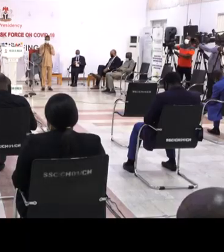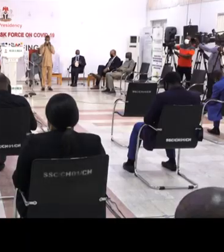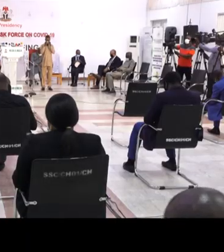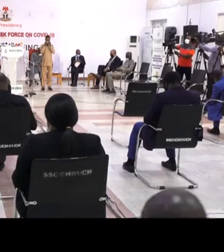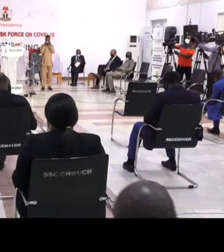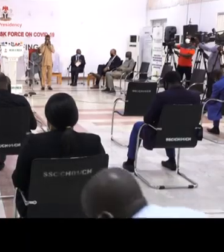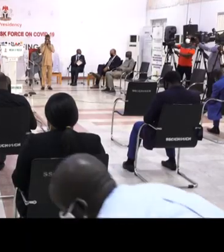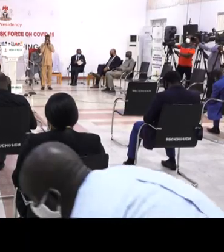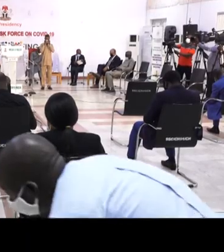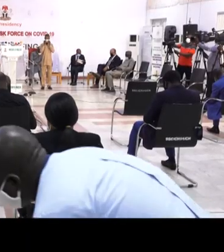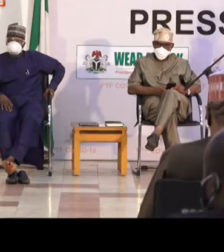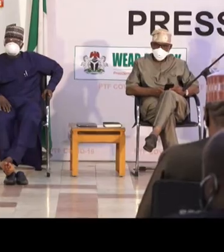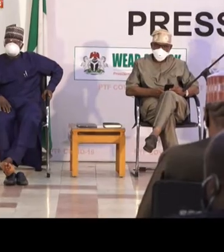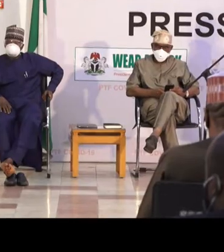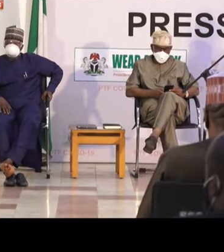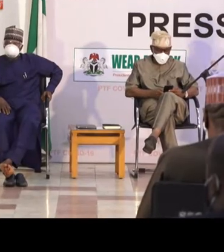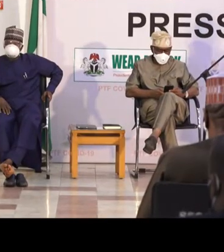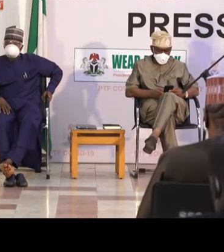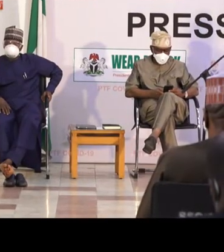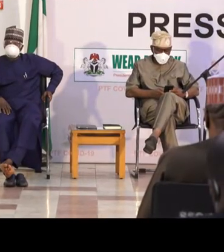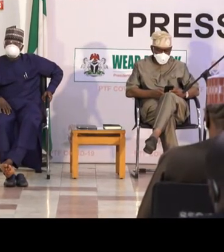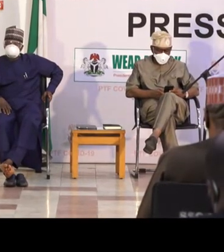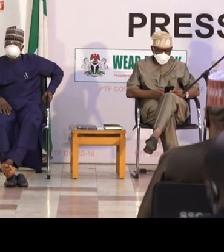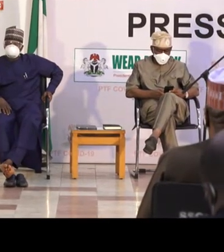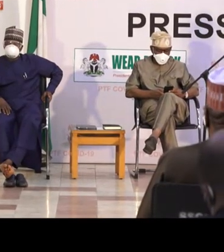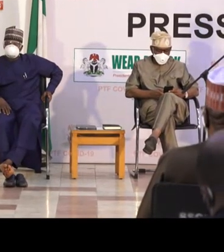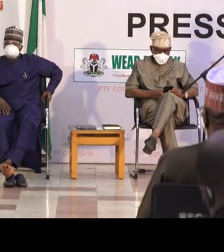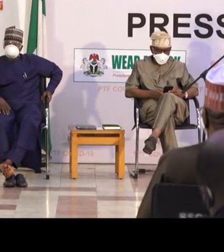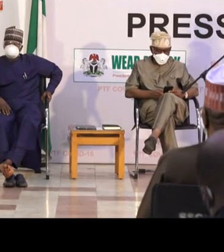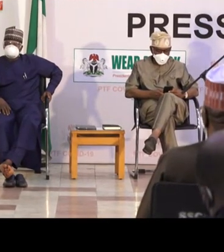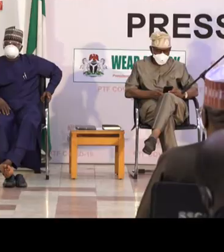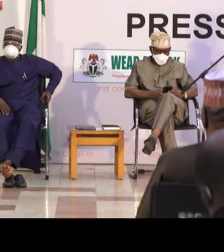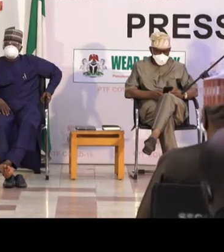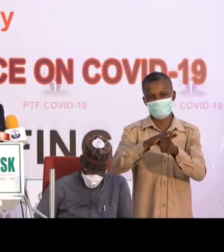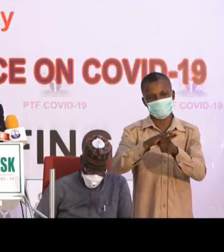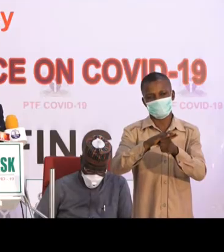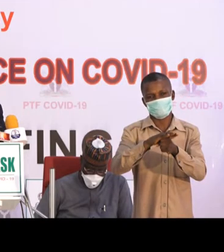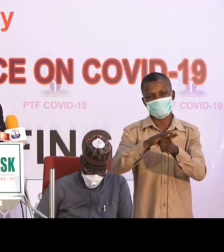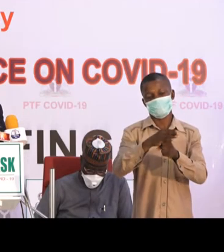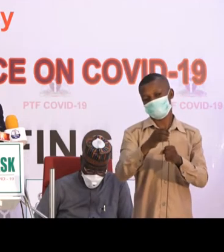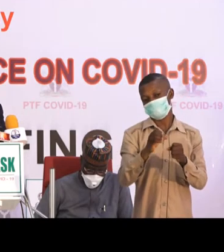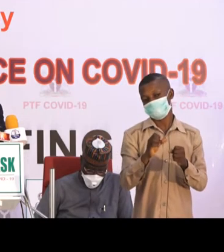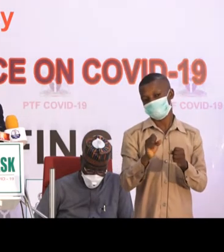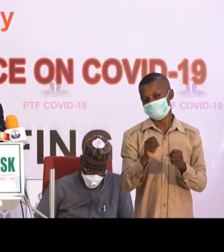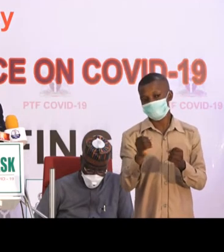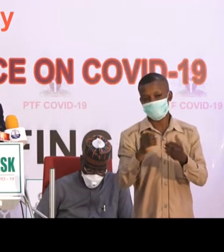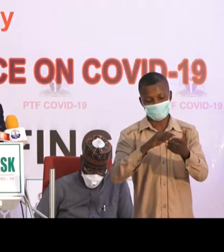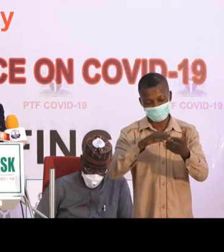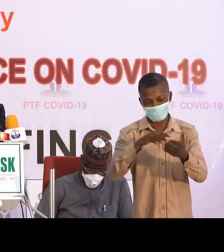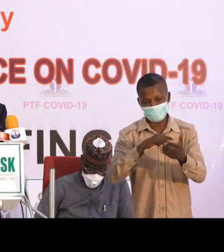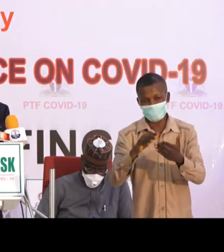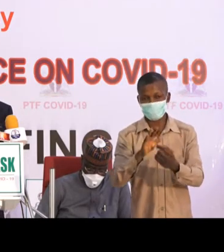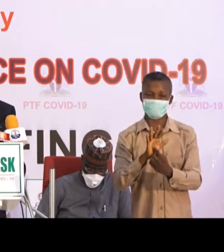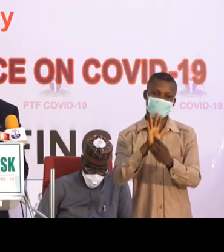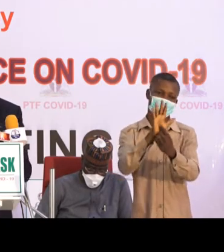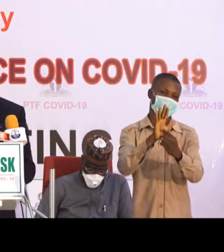the PTF says, may lead to new guidelines on isolation, treatment and discharge of patients. Studies have now